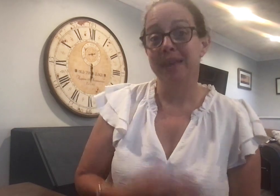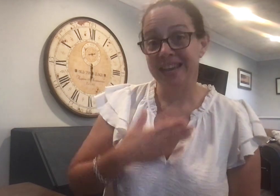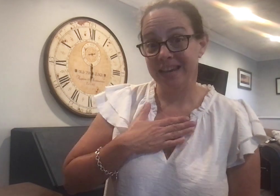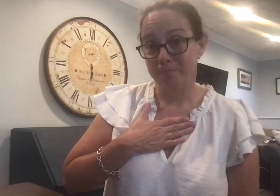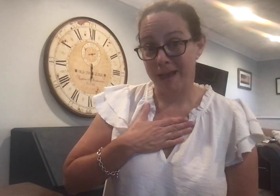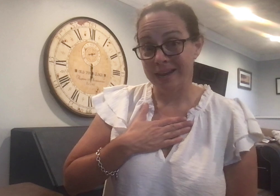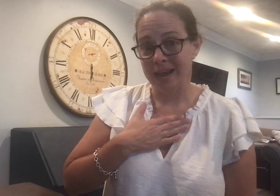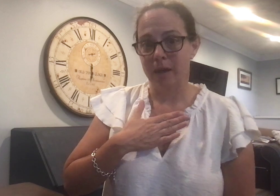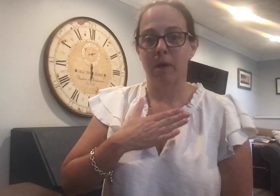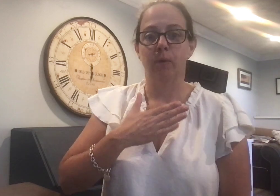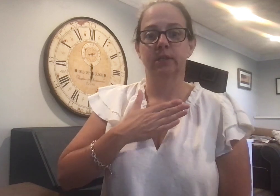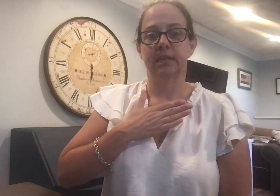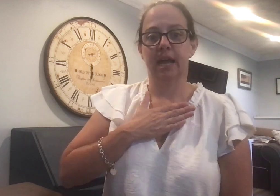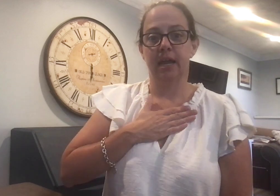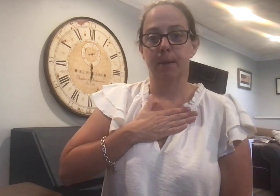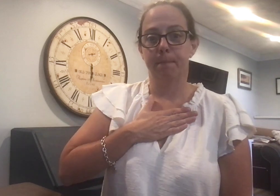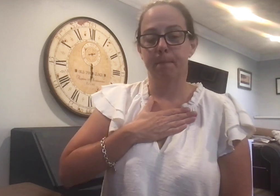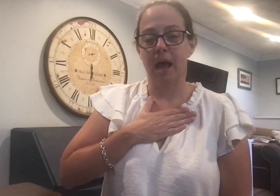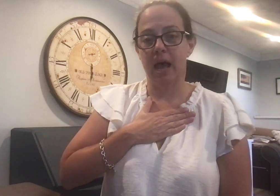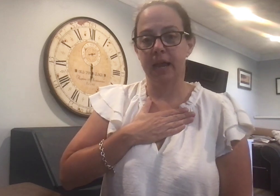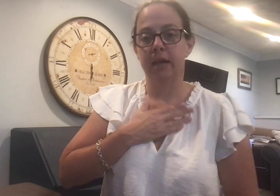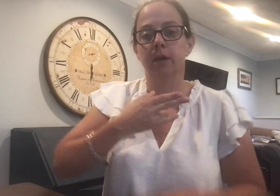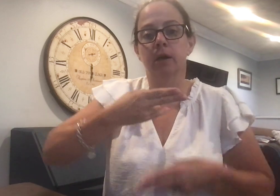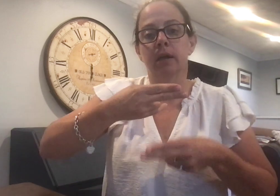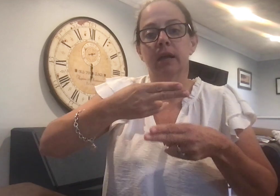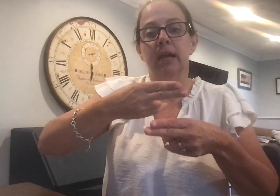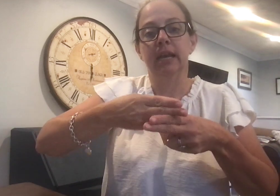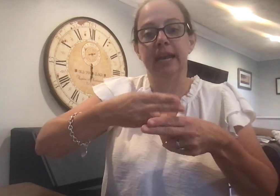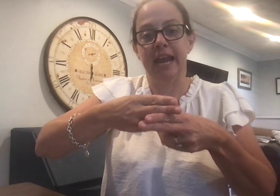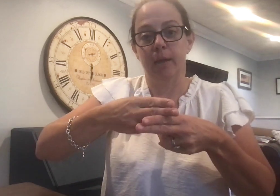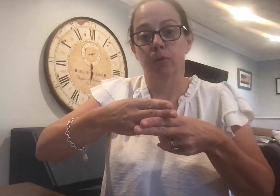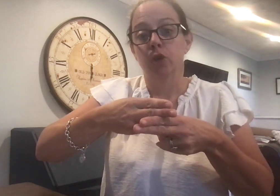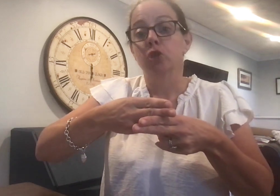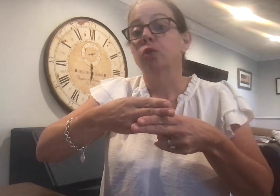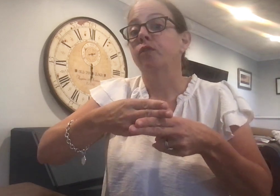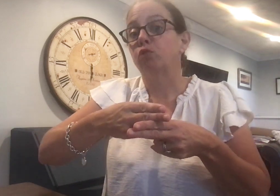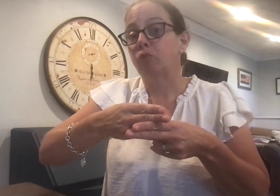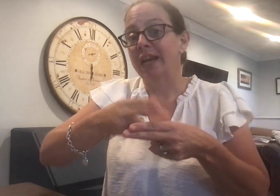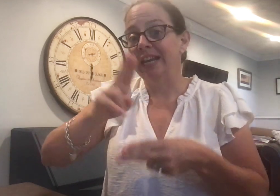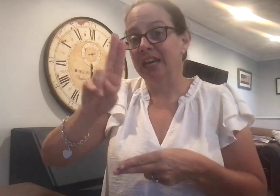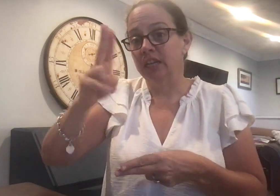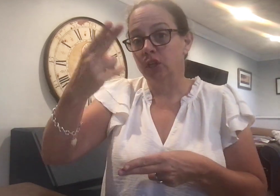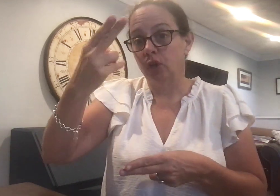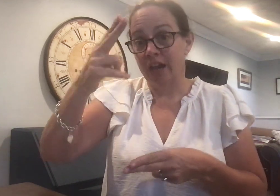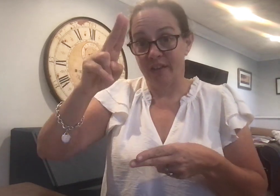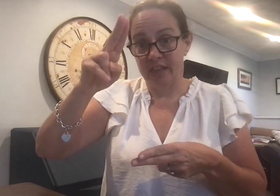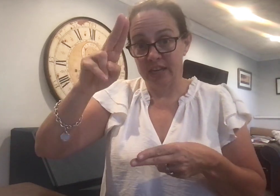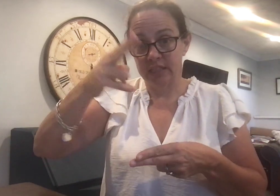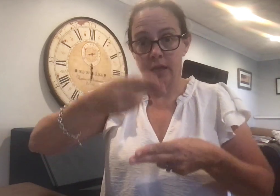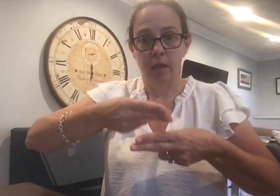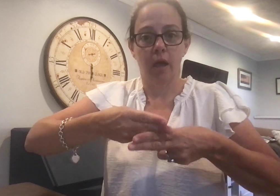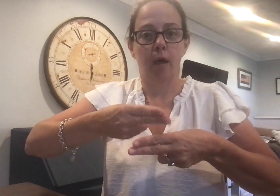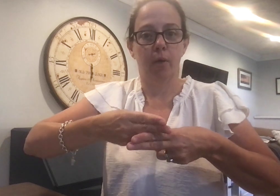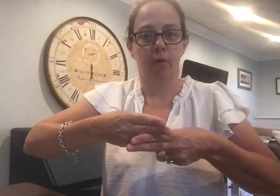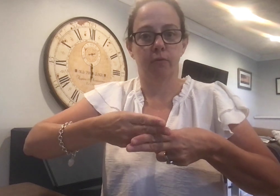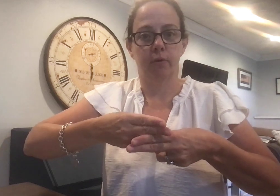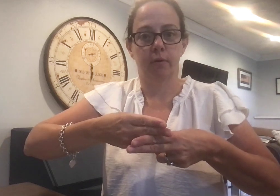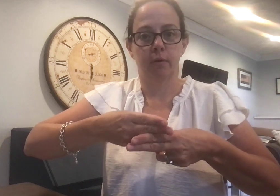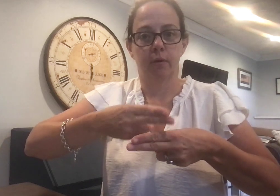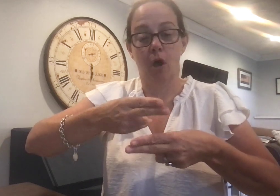me, my name, I would say my name. So if you're right-handed, you're going to have this above, on